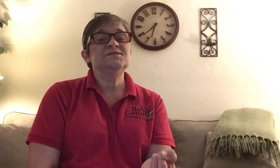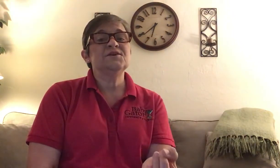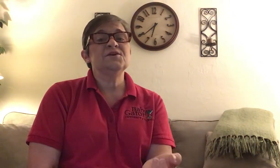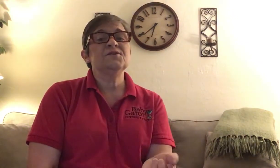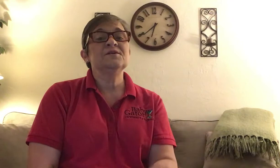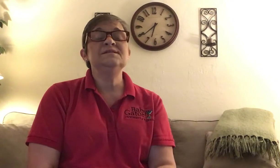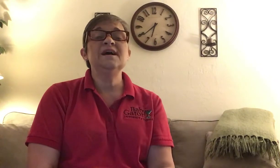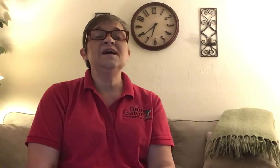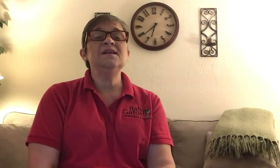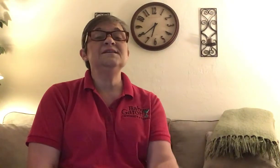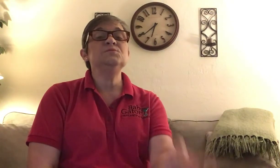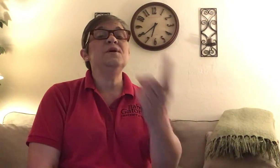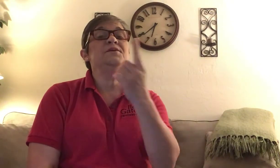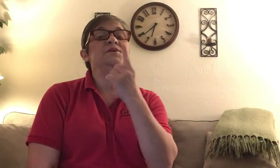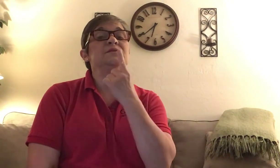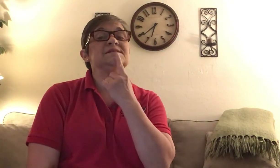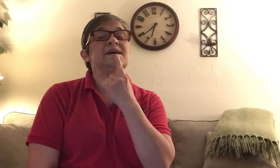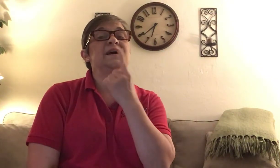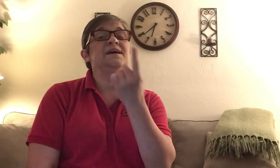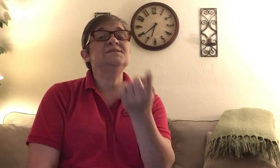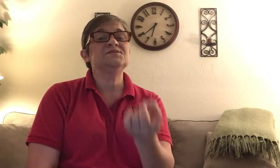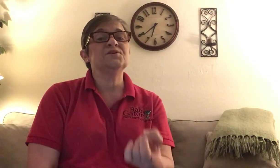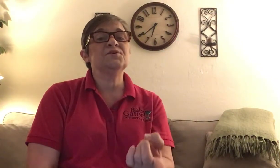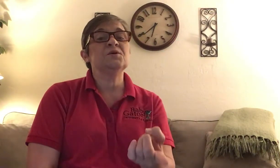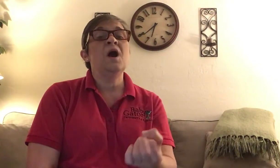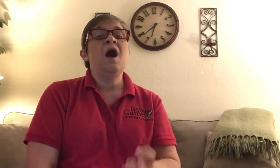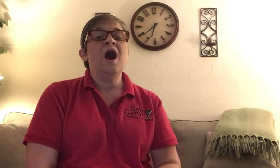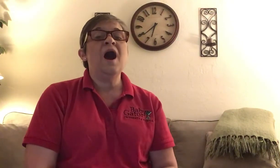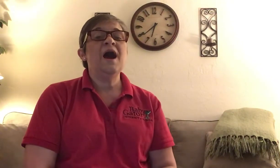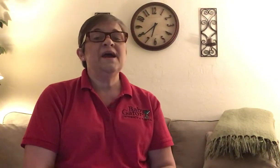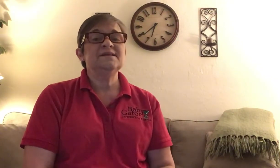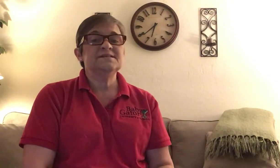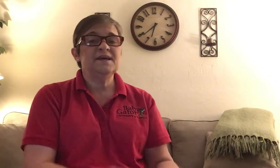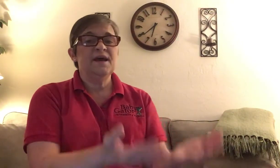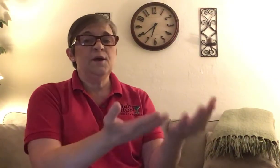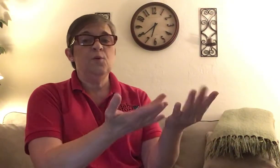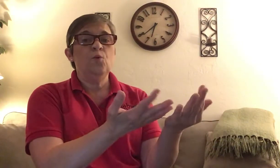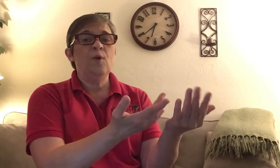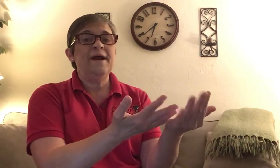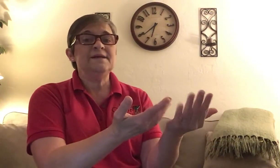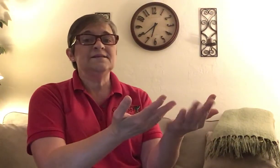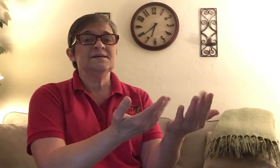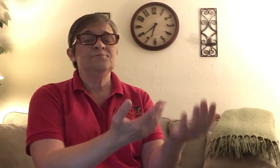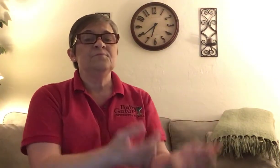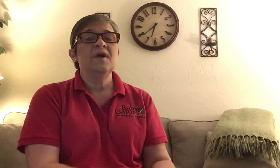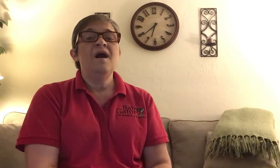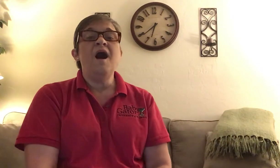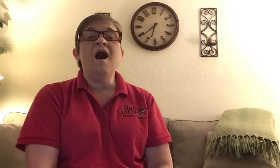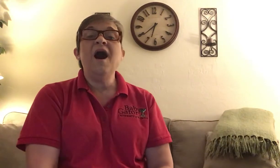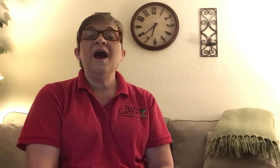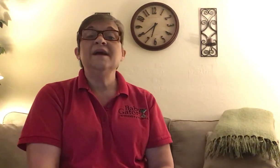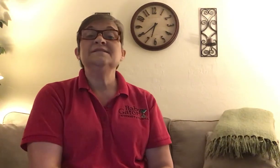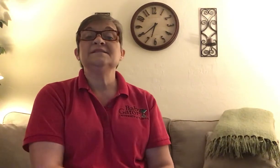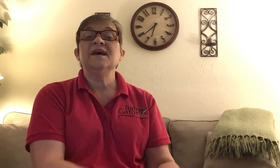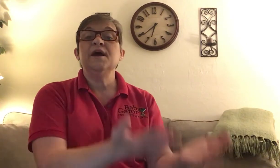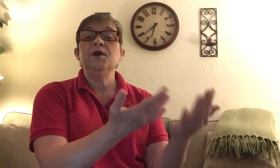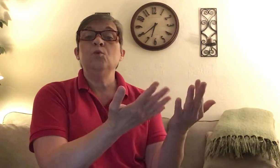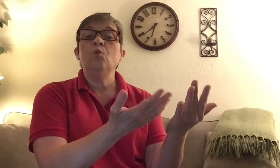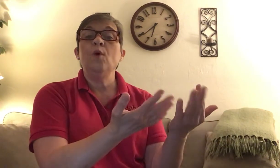sir. Tell us what you say, sir. I say wait. I say